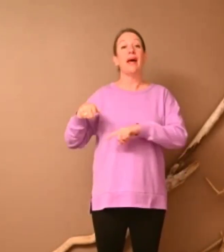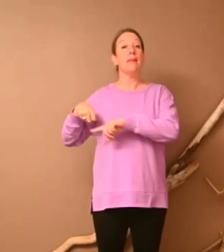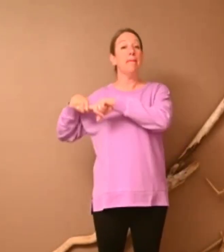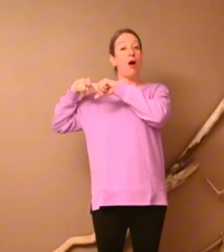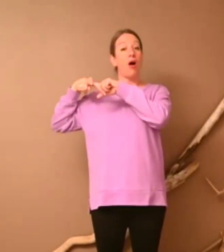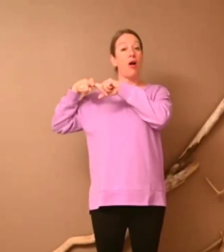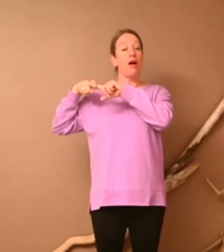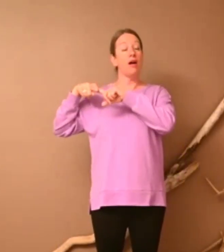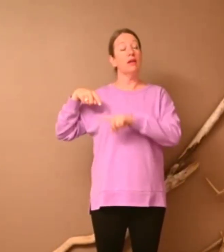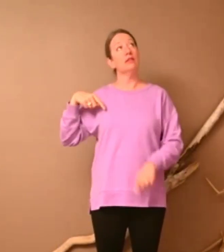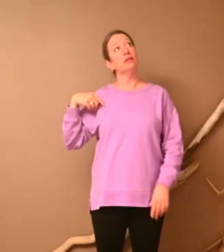in a circle,